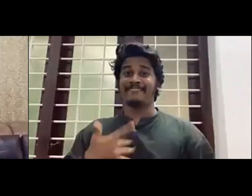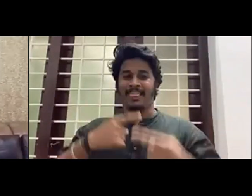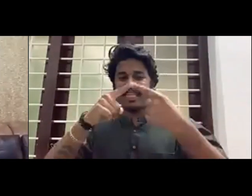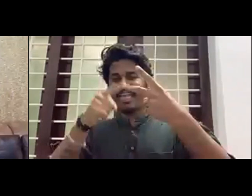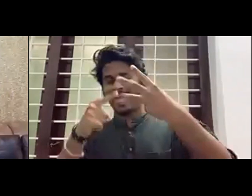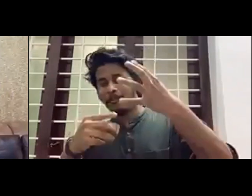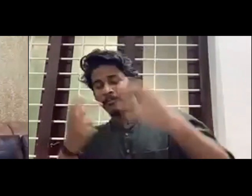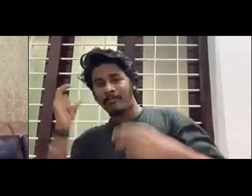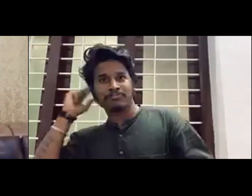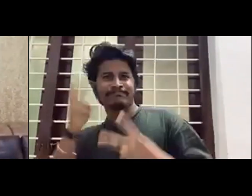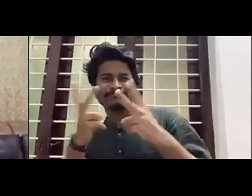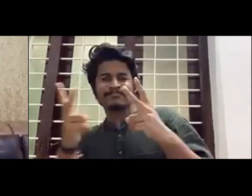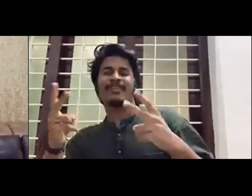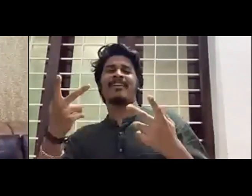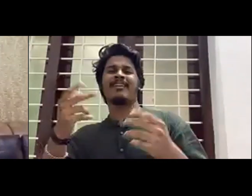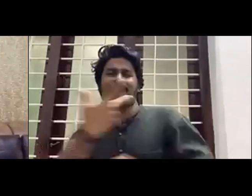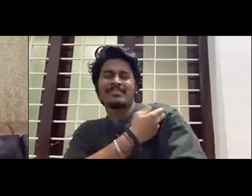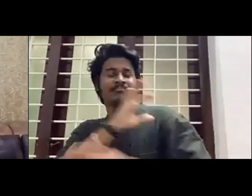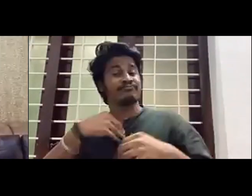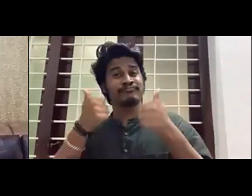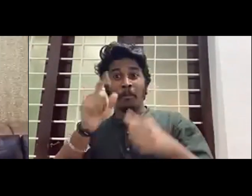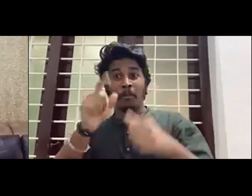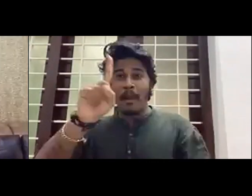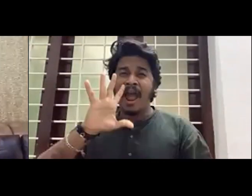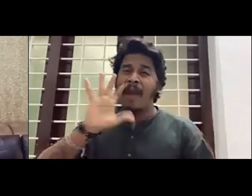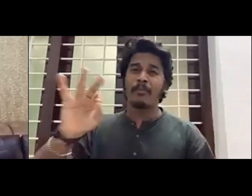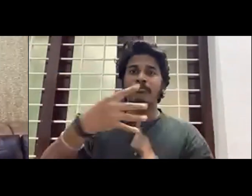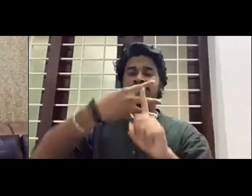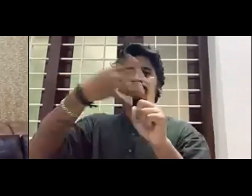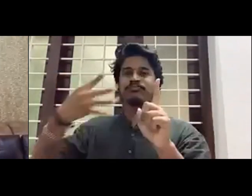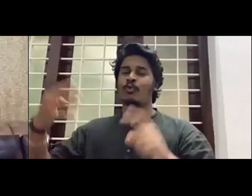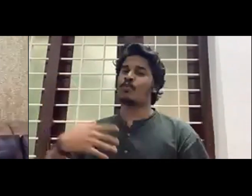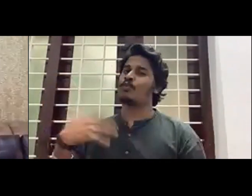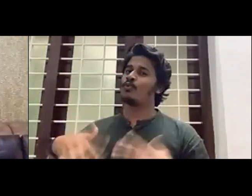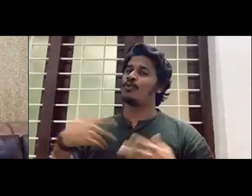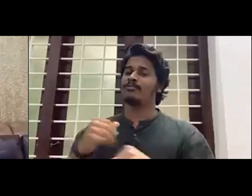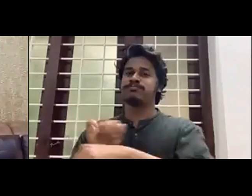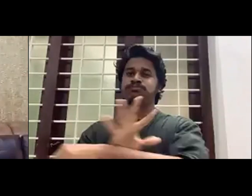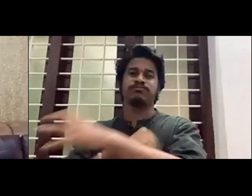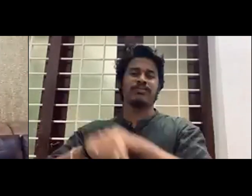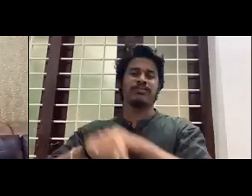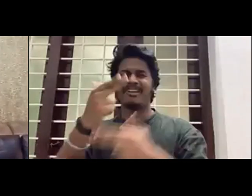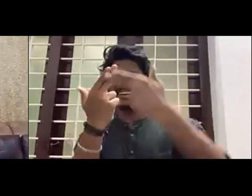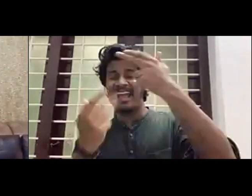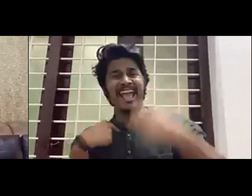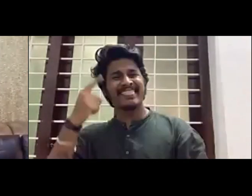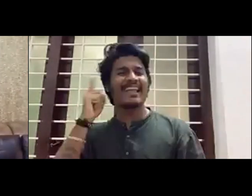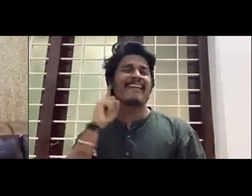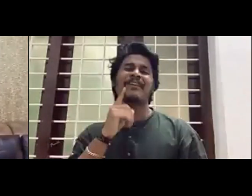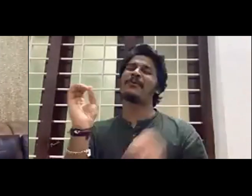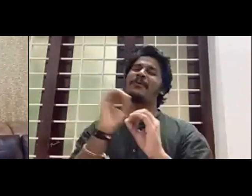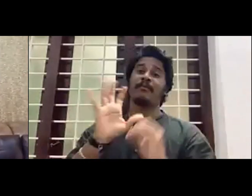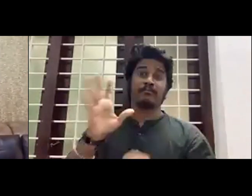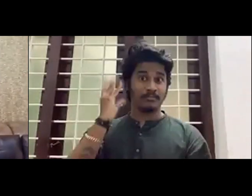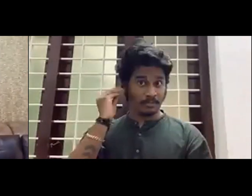workshop, correct? How did you like it? Yes. I attended so many, and I loved all of these. But the queer one, poof, had a big impact